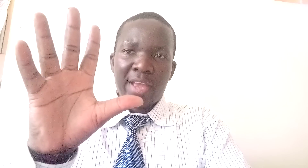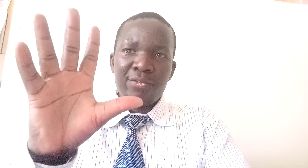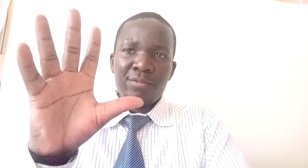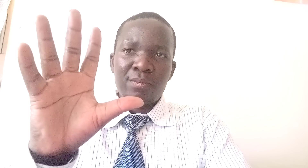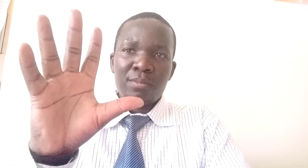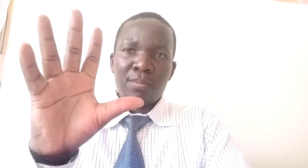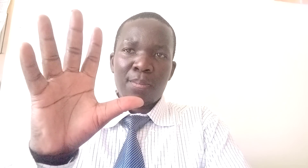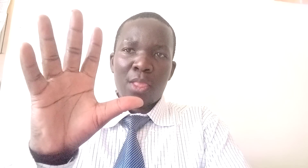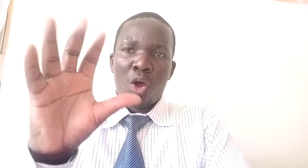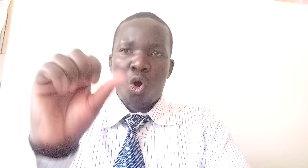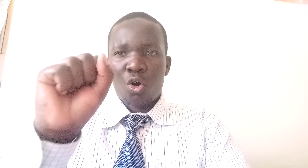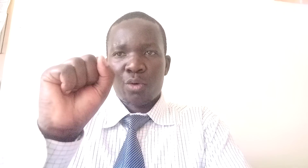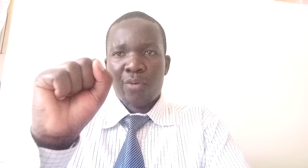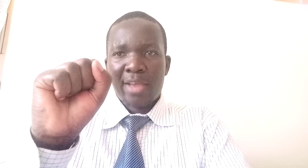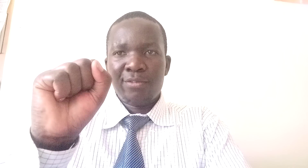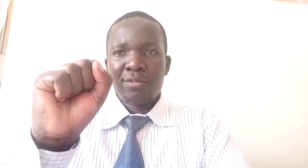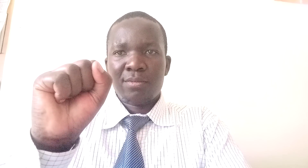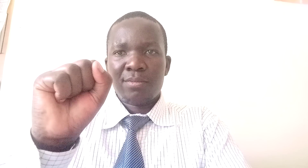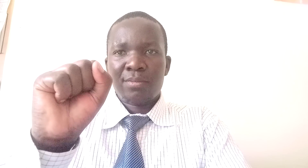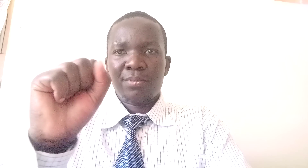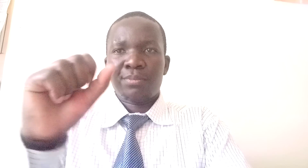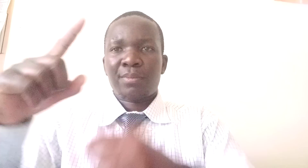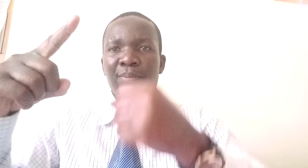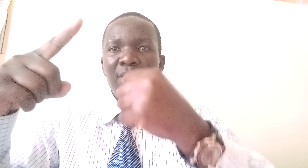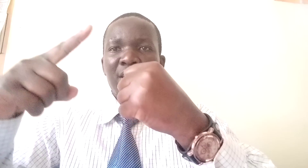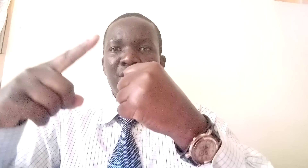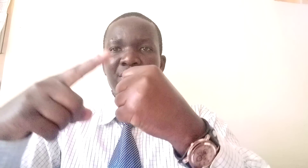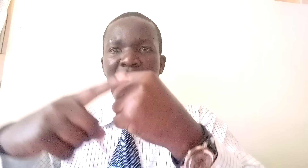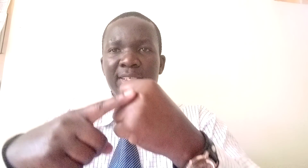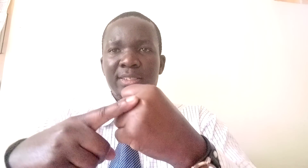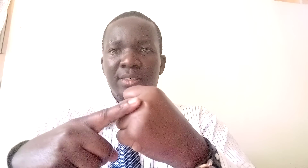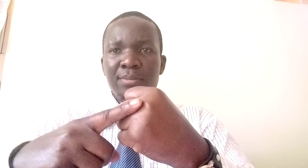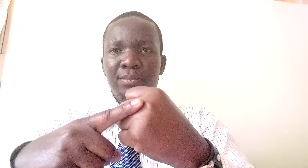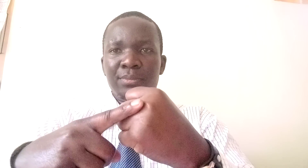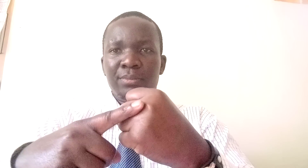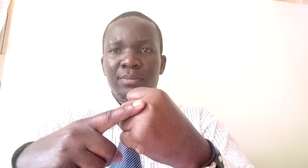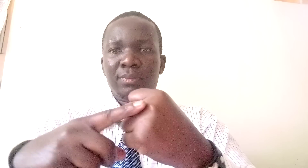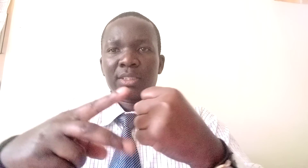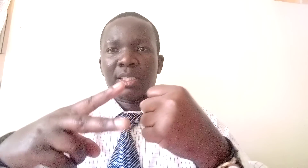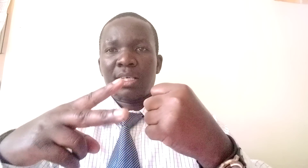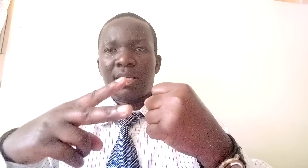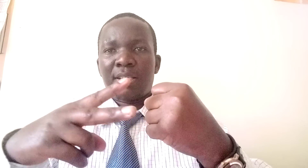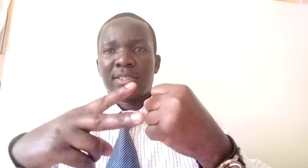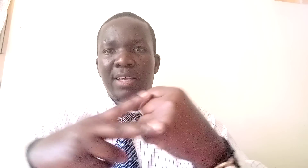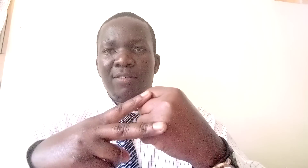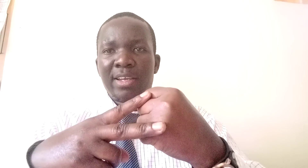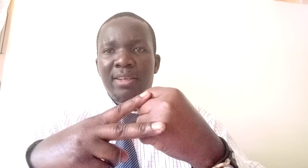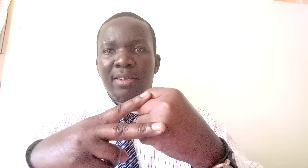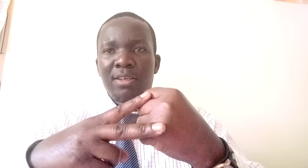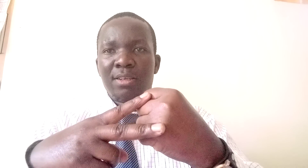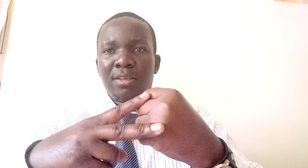5, or 5, 6, 7,